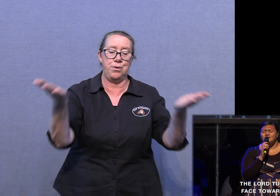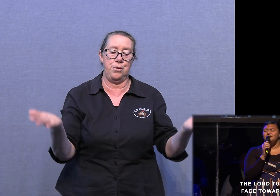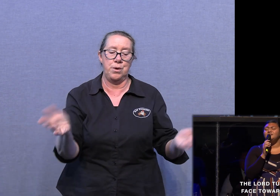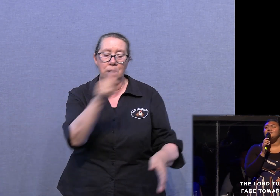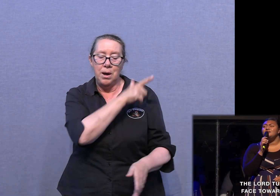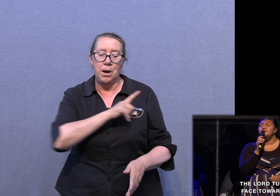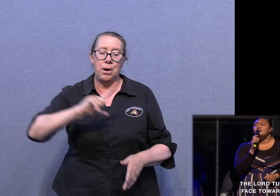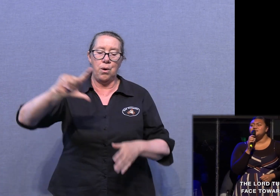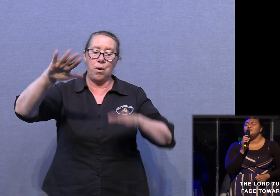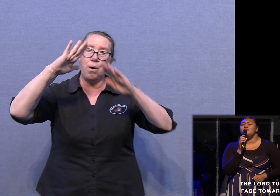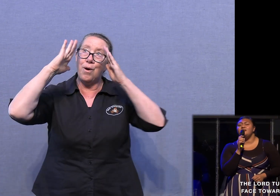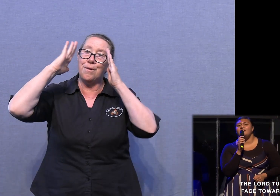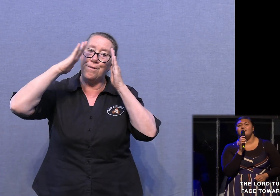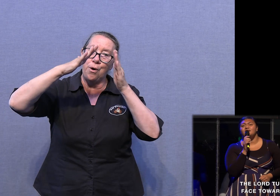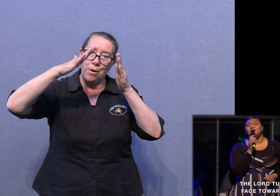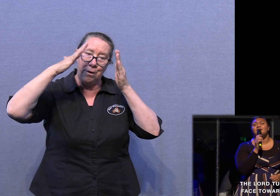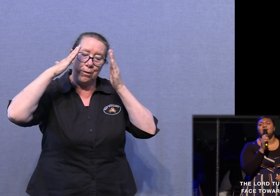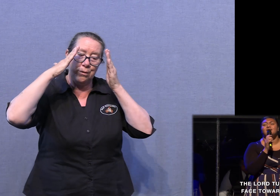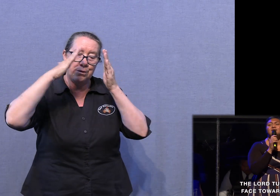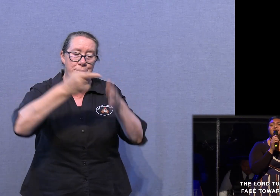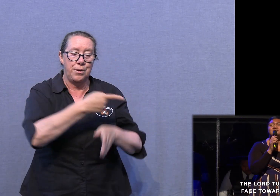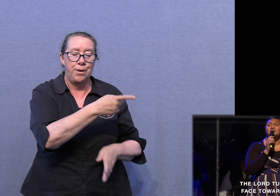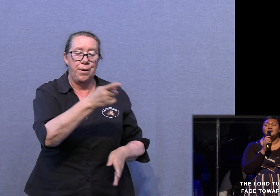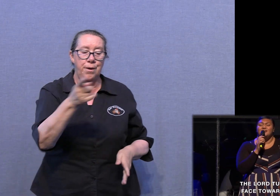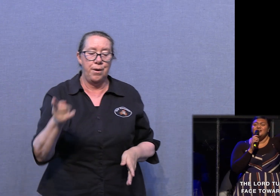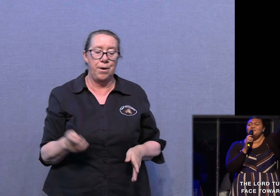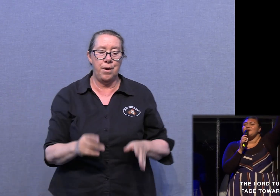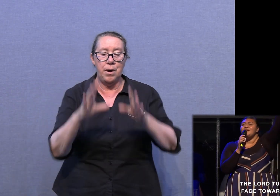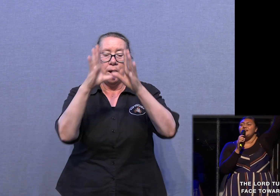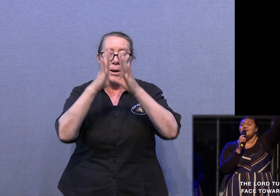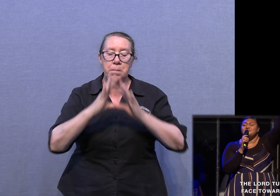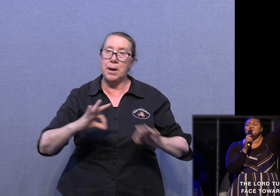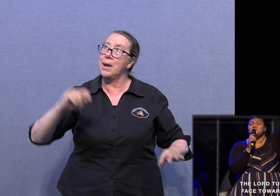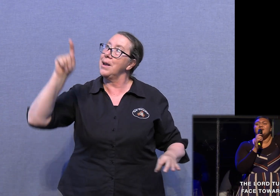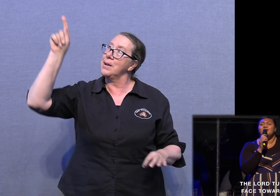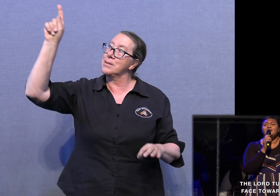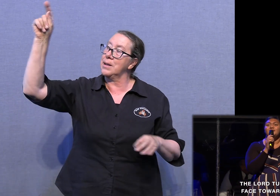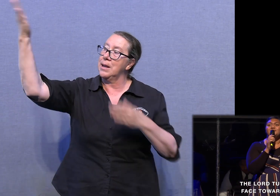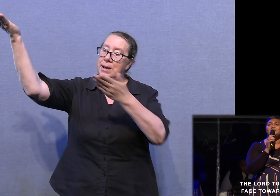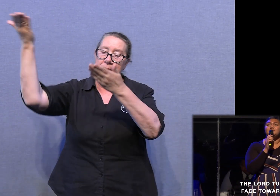The Lord turn his face.